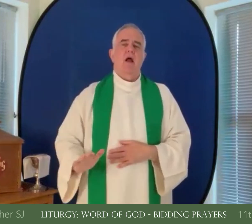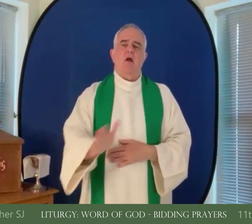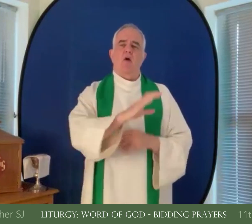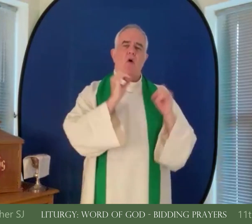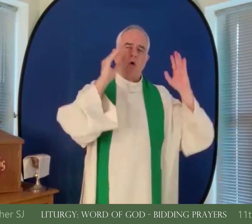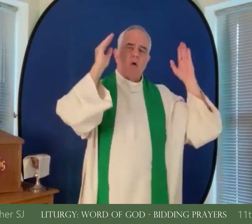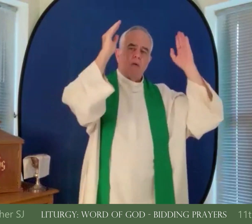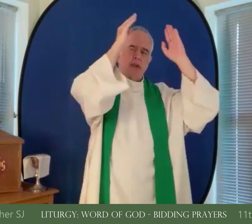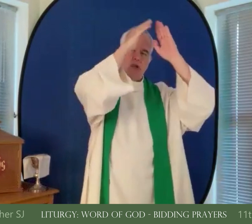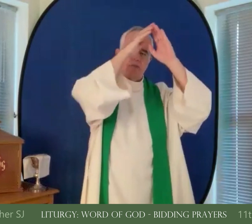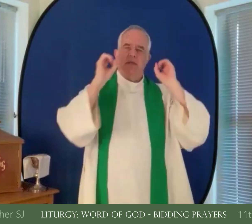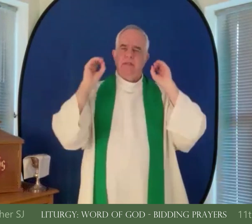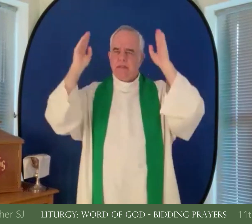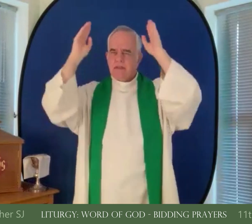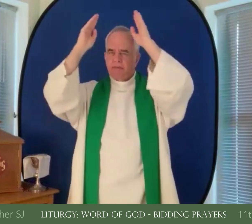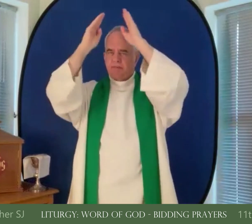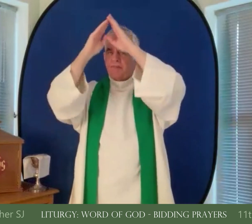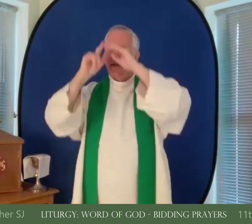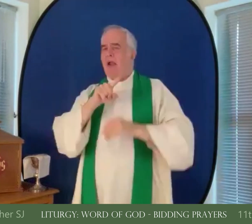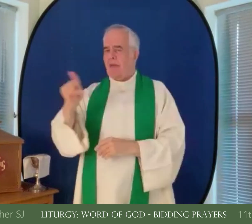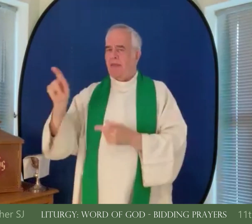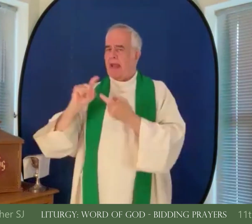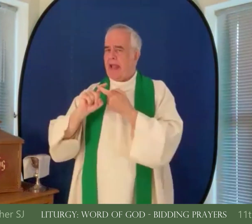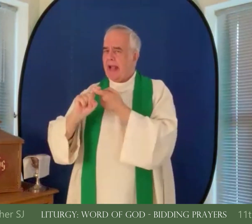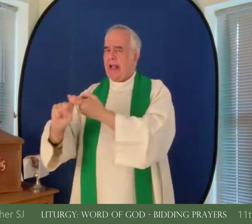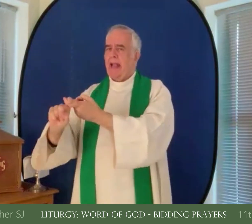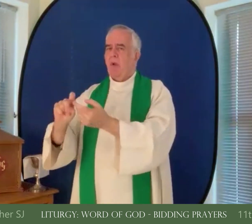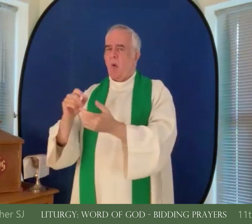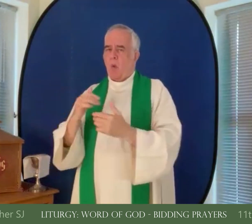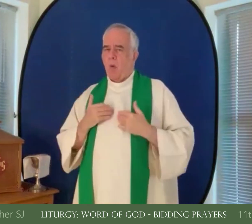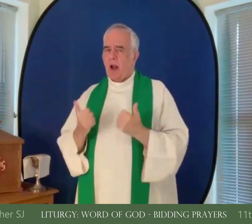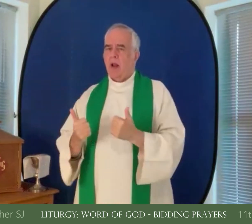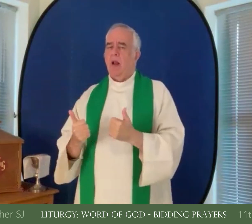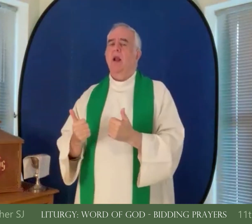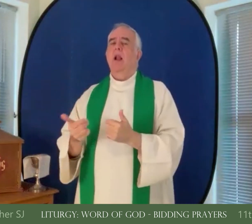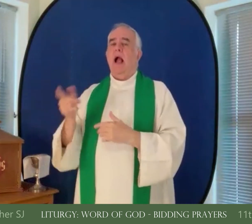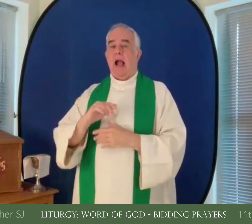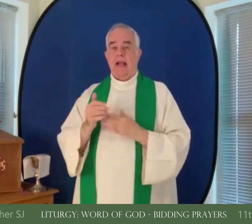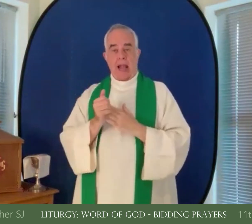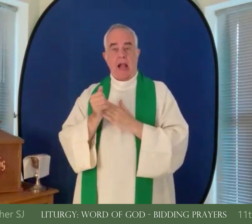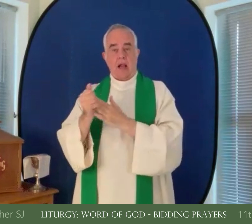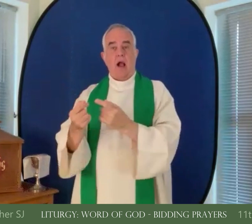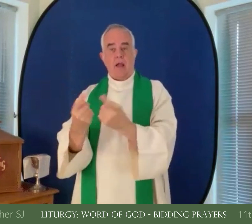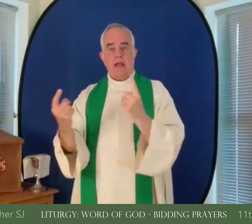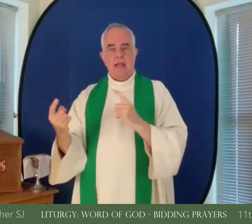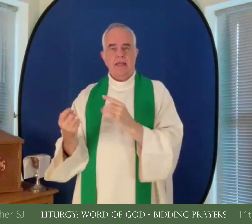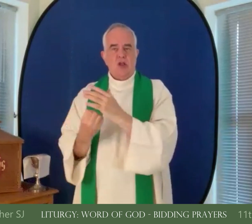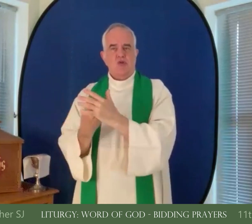and all bishops, that they keep well and guide us to